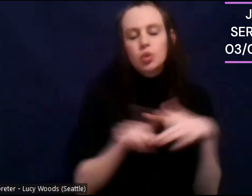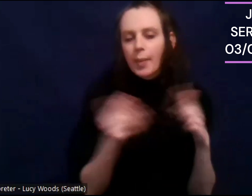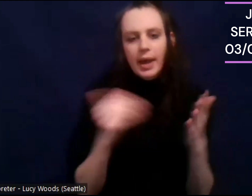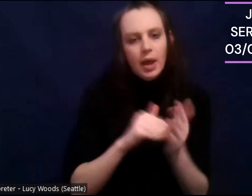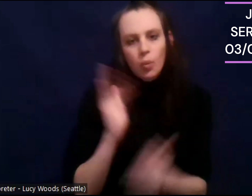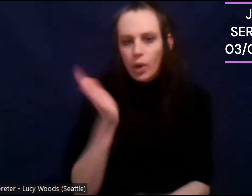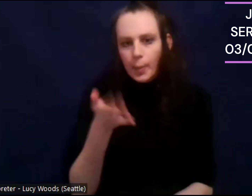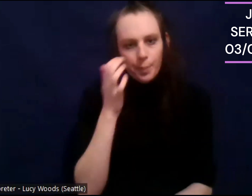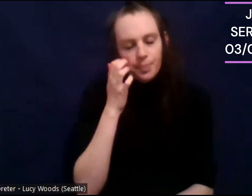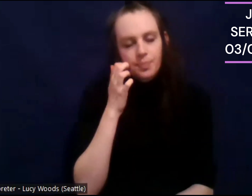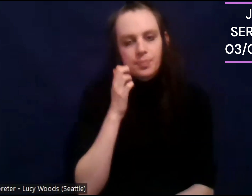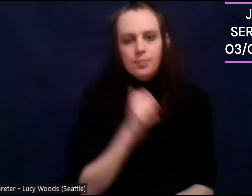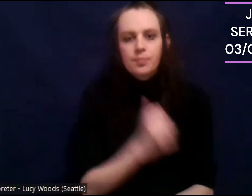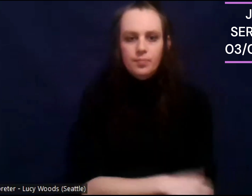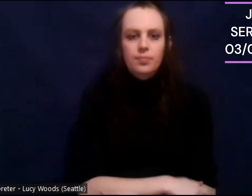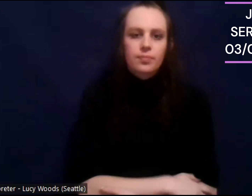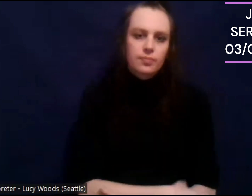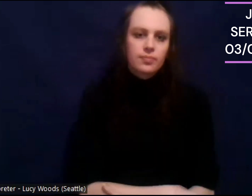And